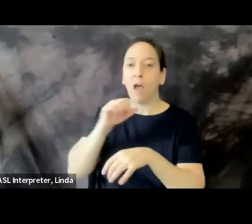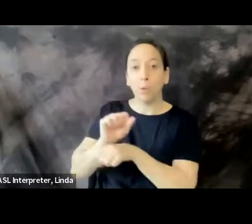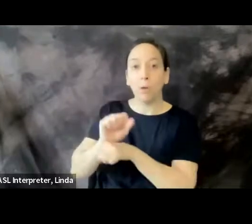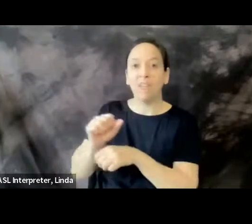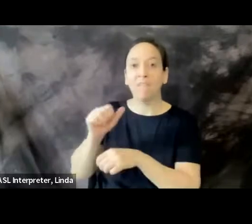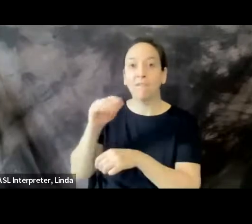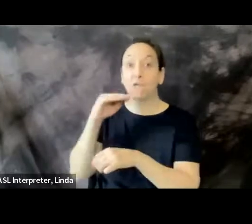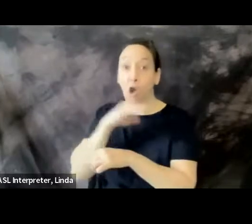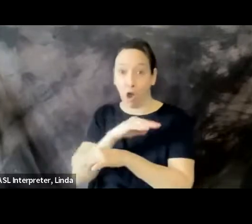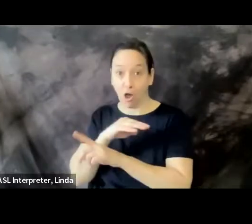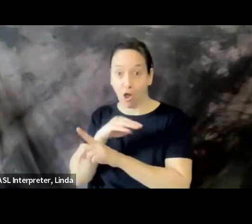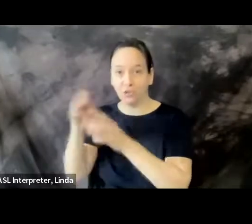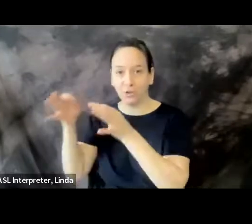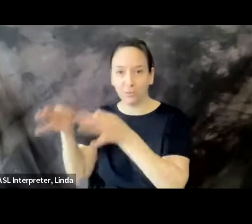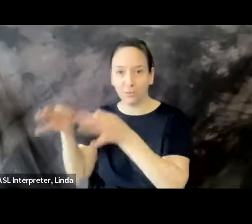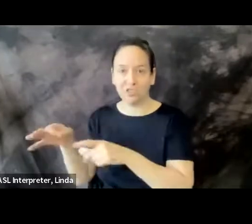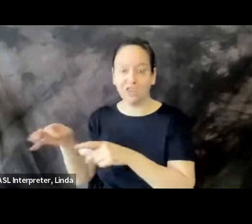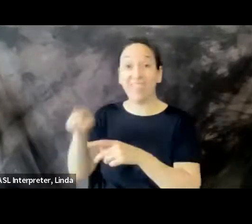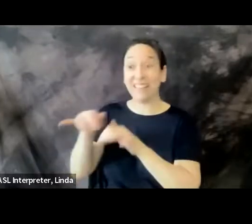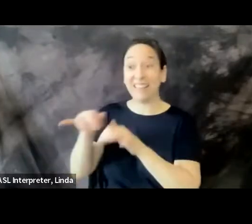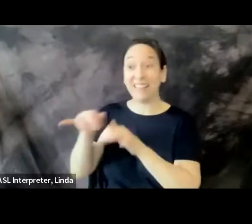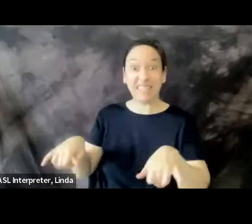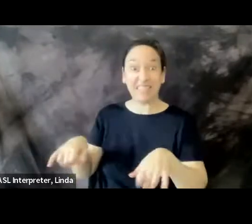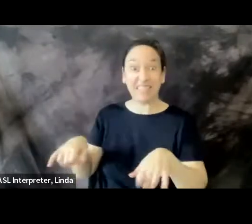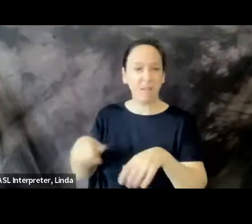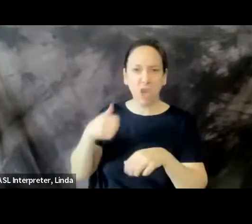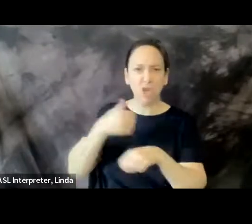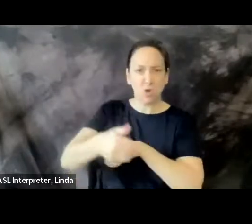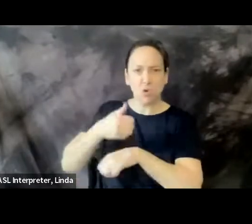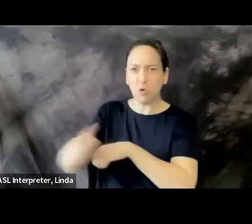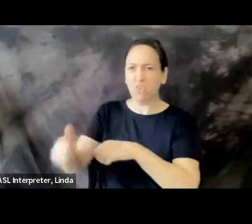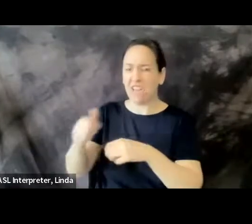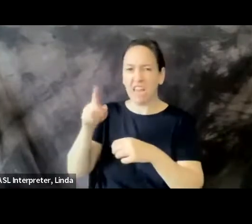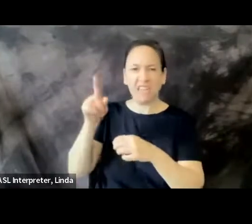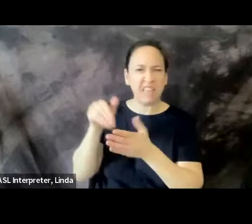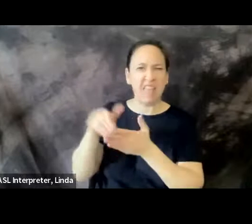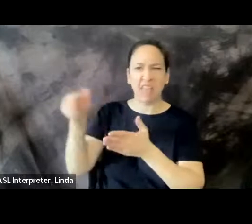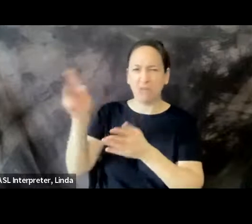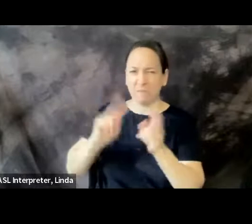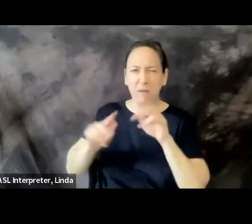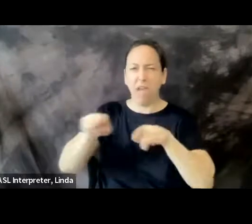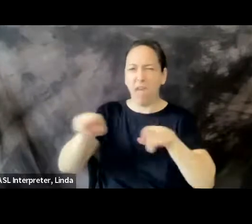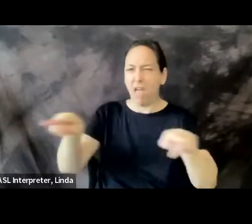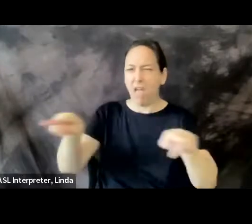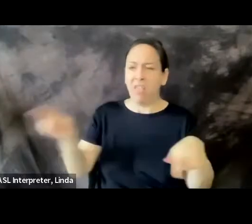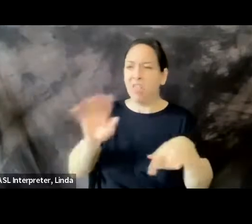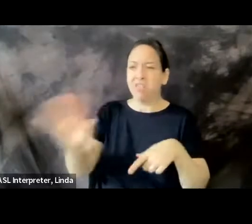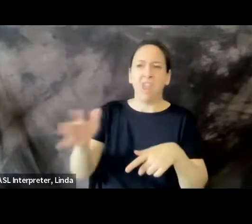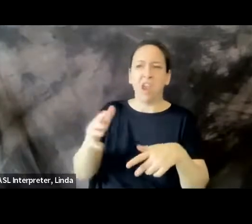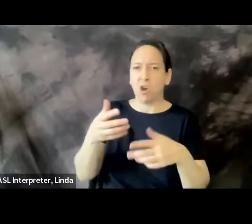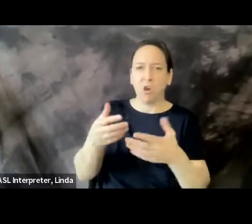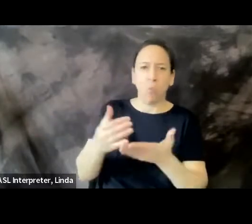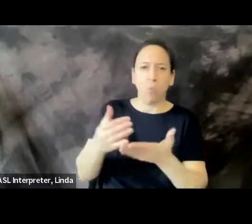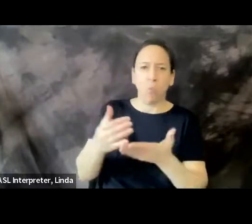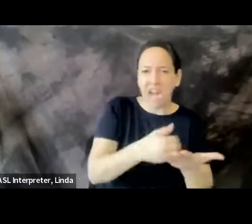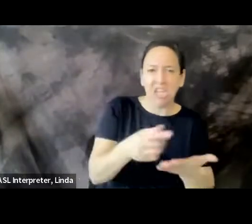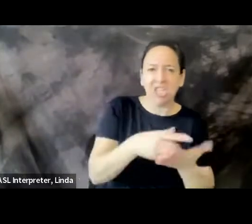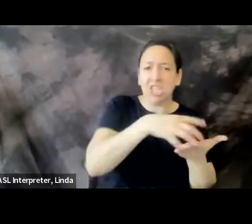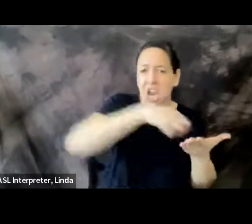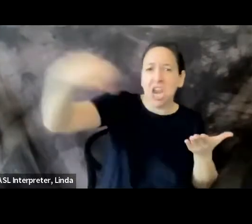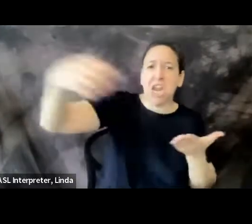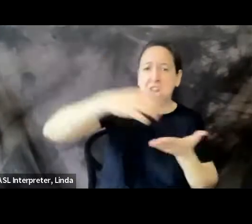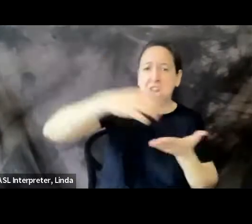And this system falsely accused like tens of thousands of people of fraud, garnished their wages and their tax refunds.